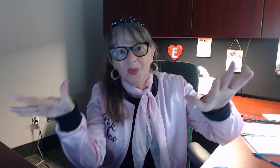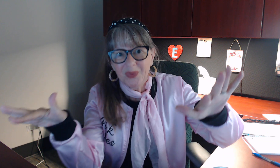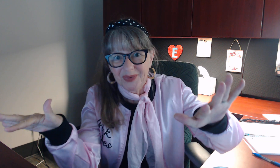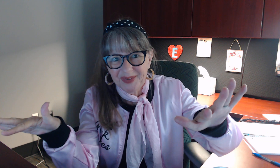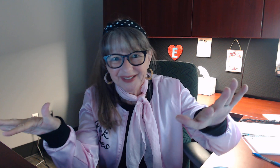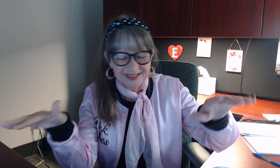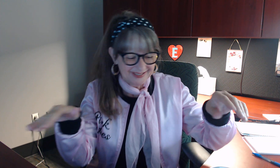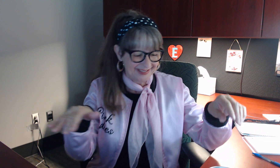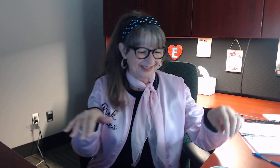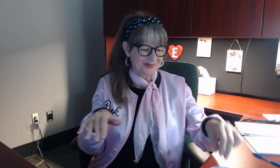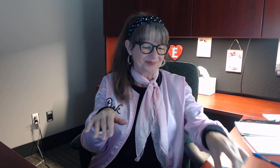Okay.